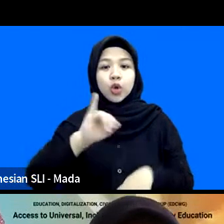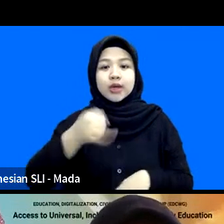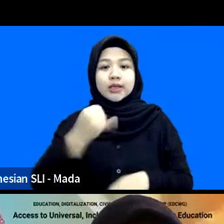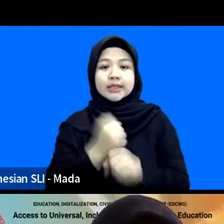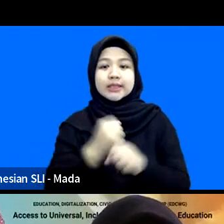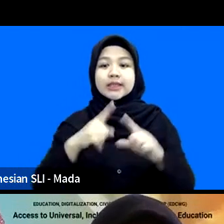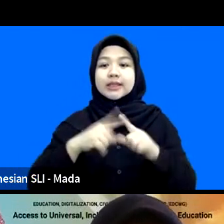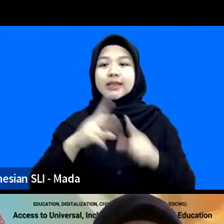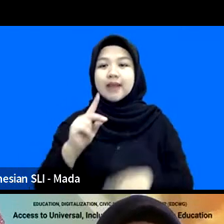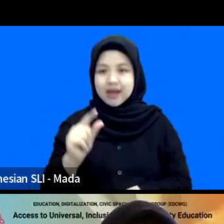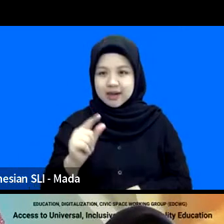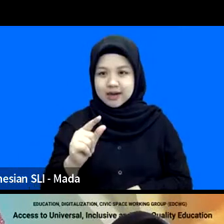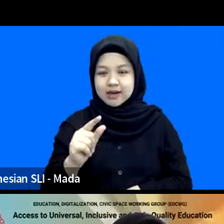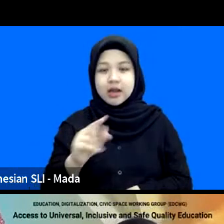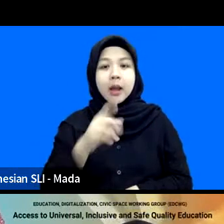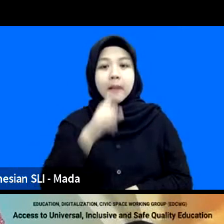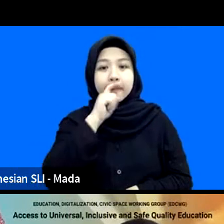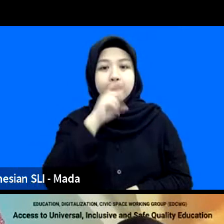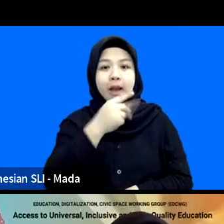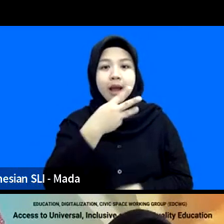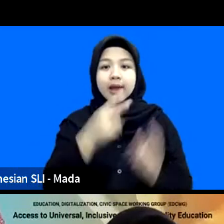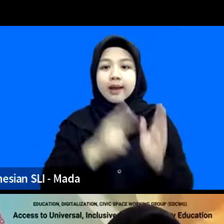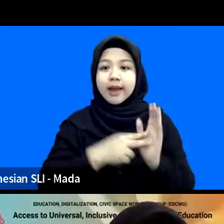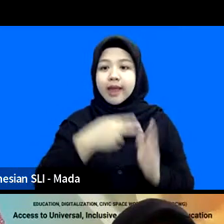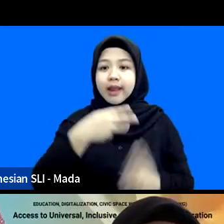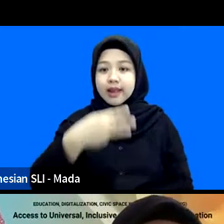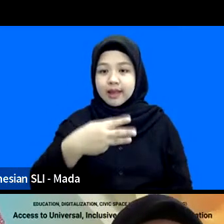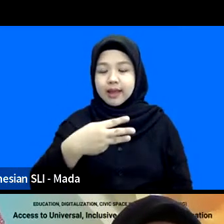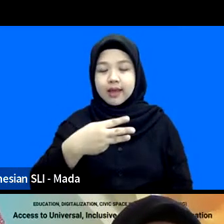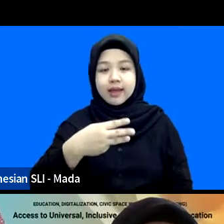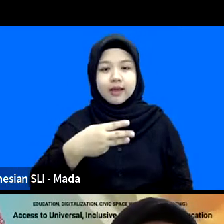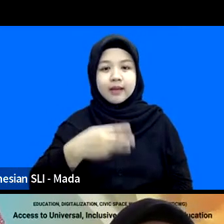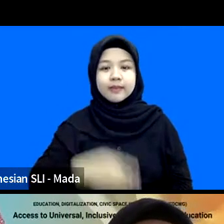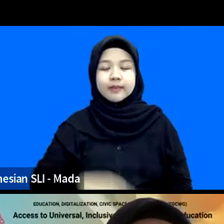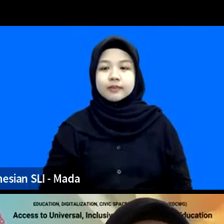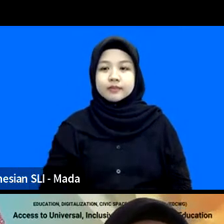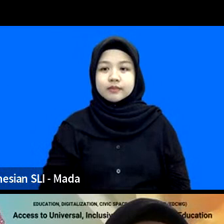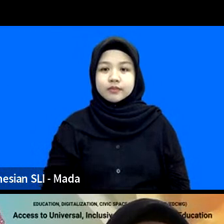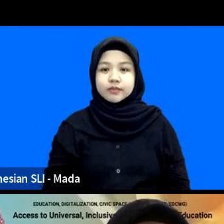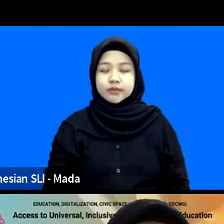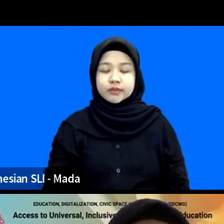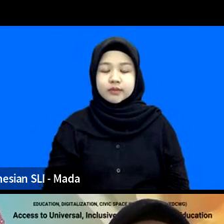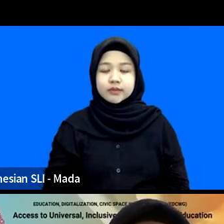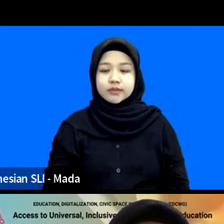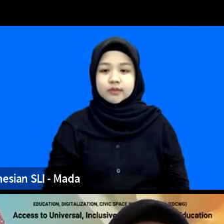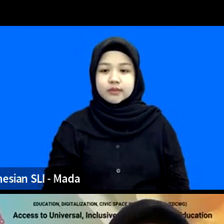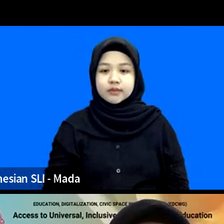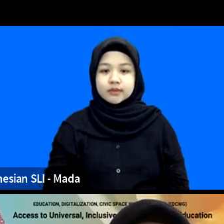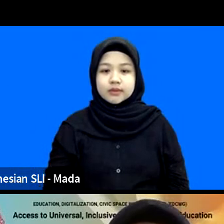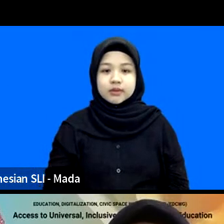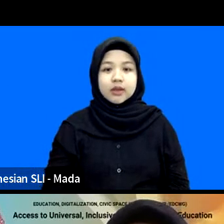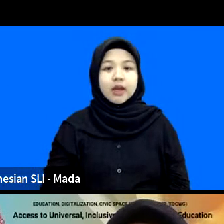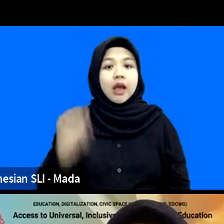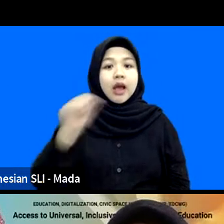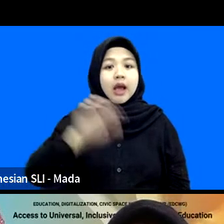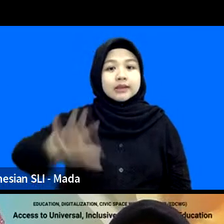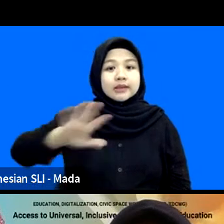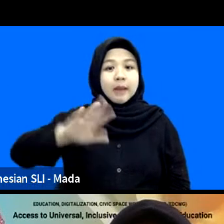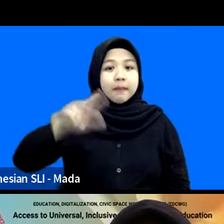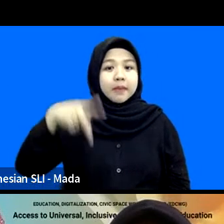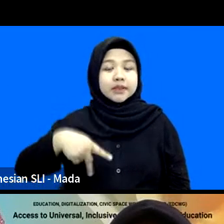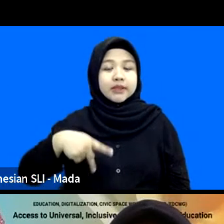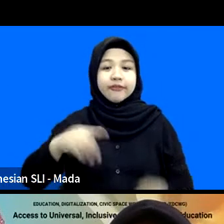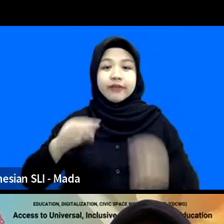for Asia Pacific South Association for Basic and Adult Education. And thank you, Emma, for the presentation from